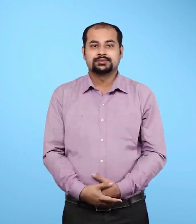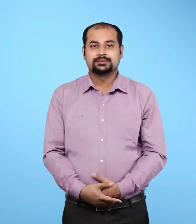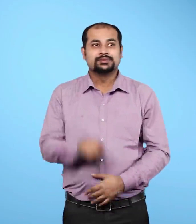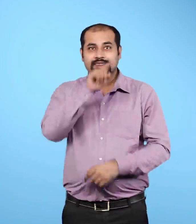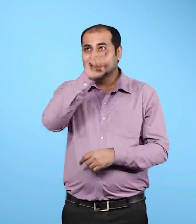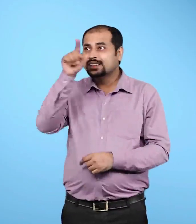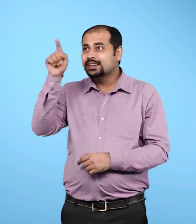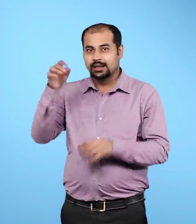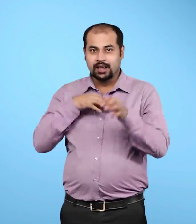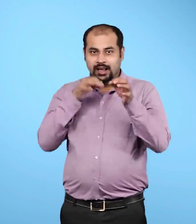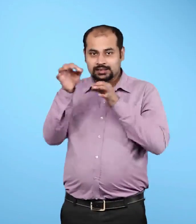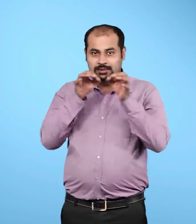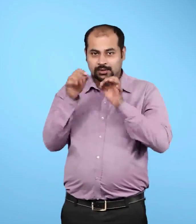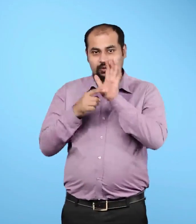This part is solved.